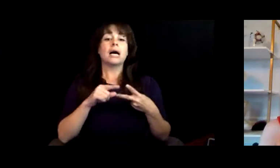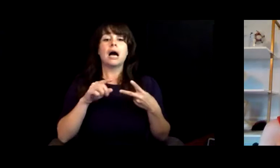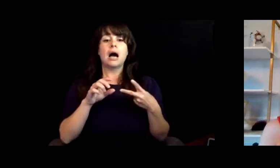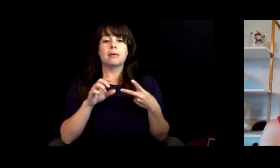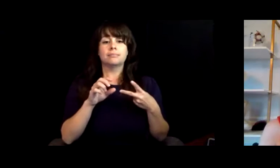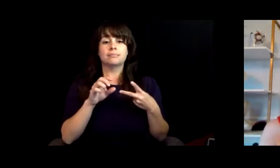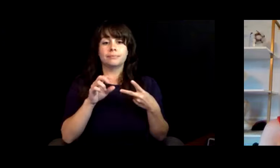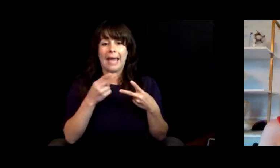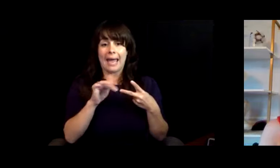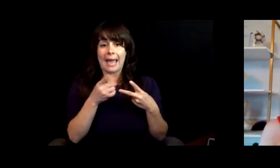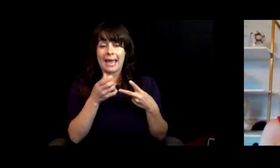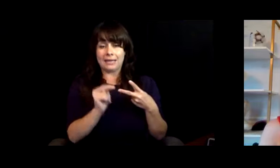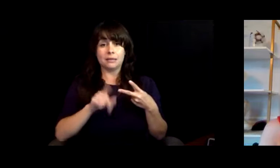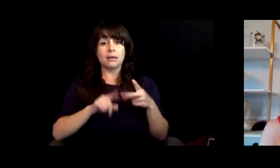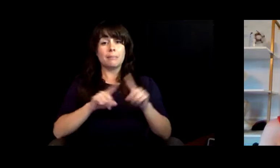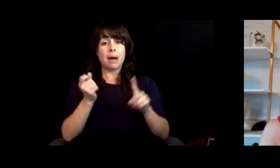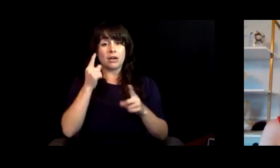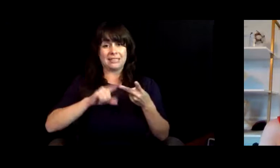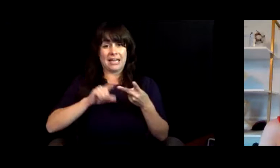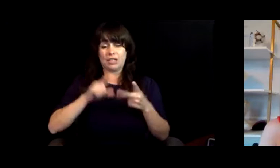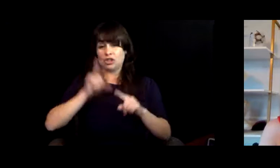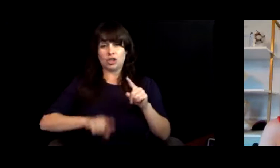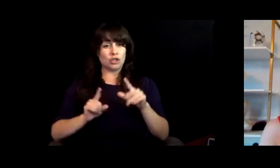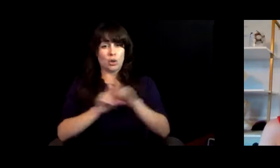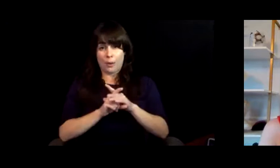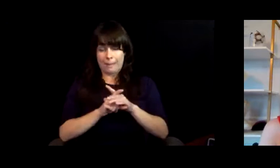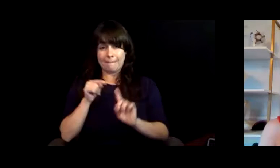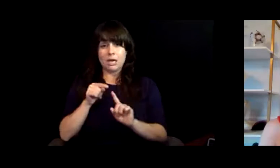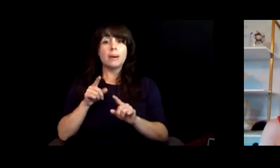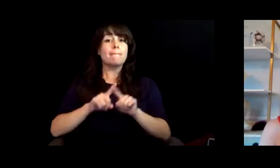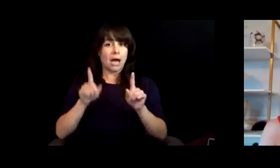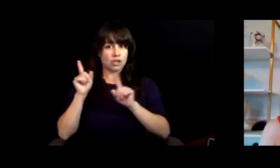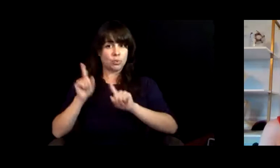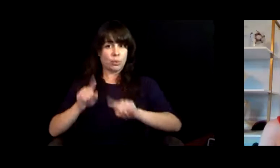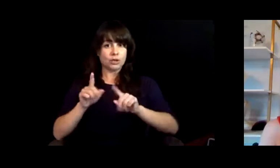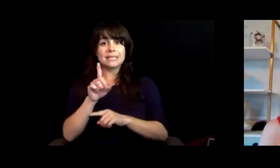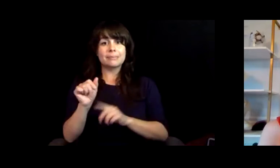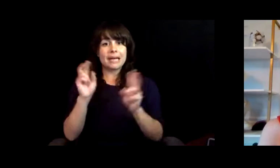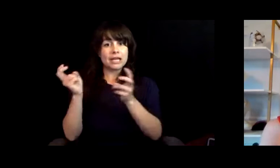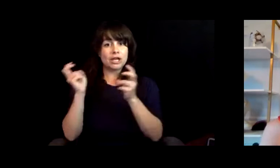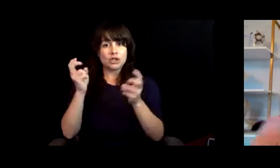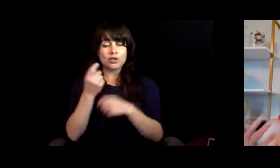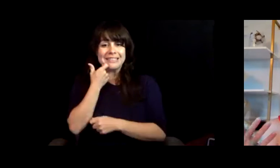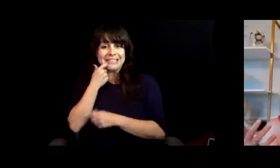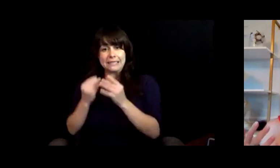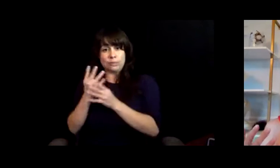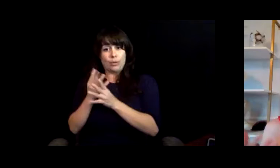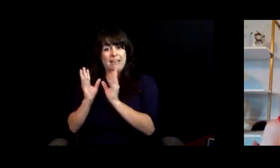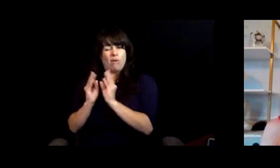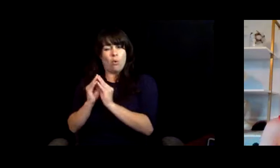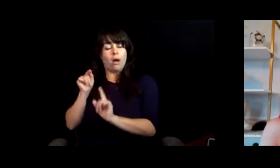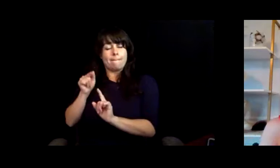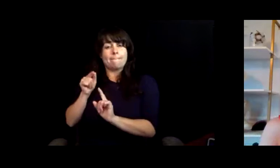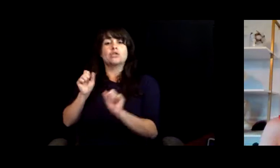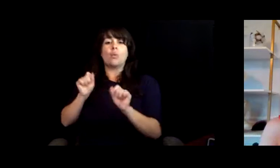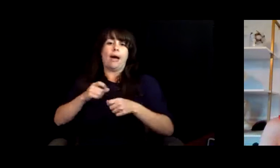would like to note she was at our primary forum on disability issues this spring, and I'm happy to send around a link to that forum as I send out the follow-up to